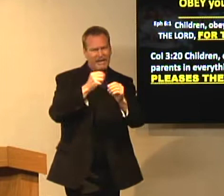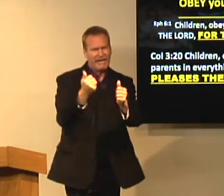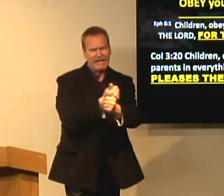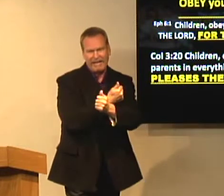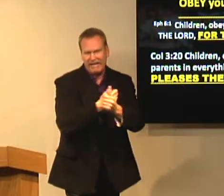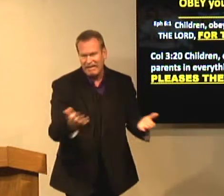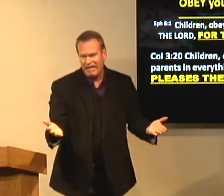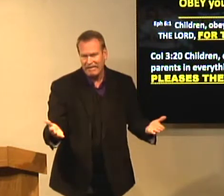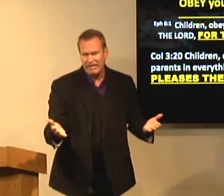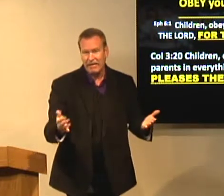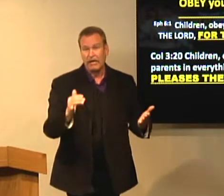New Testament,